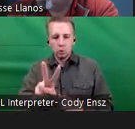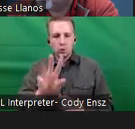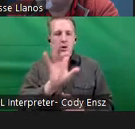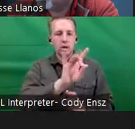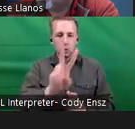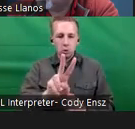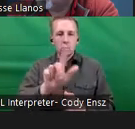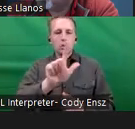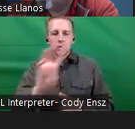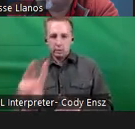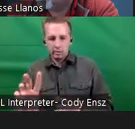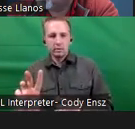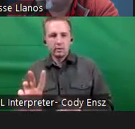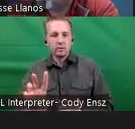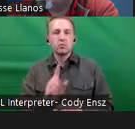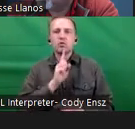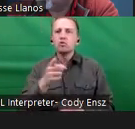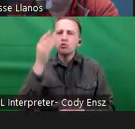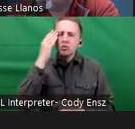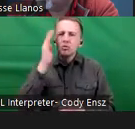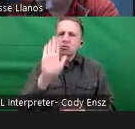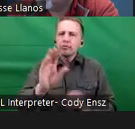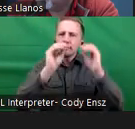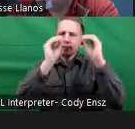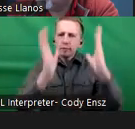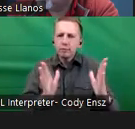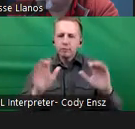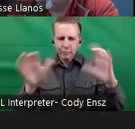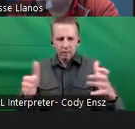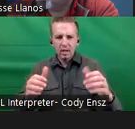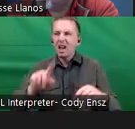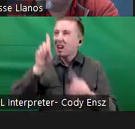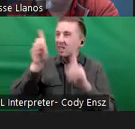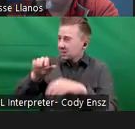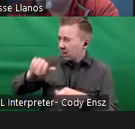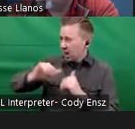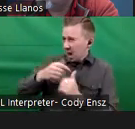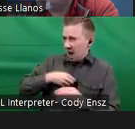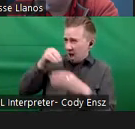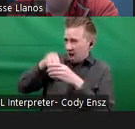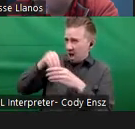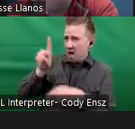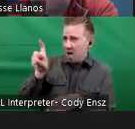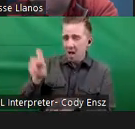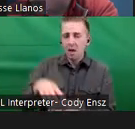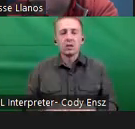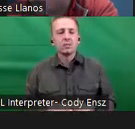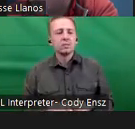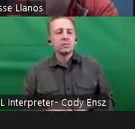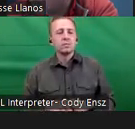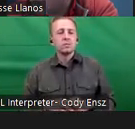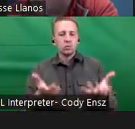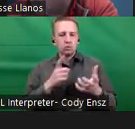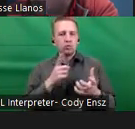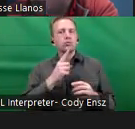559-442-8226. Make sure you get to know your instructors and ask them how you can be involved. Your team really cares about you and your success, so make sure that you